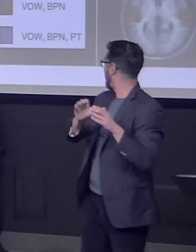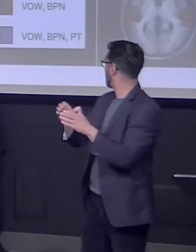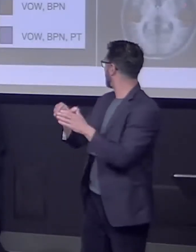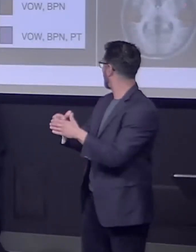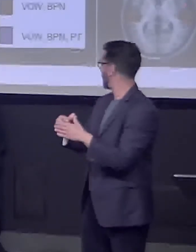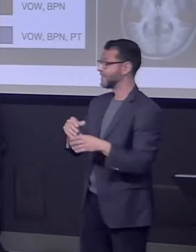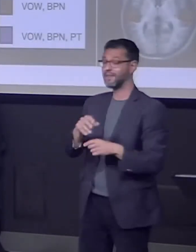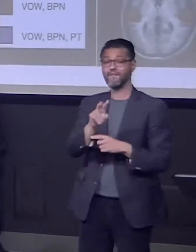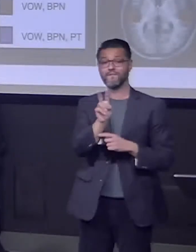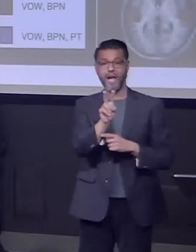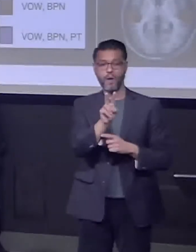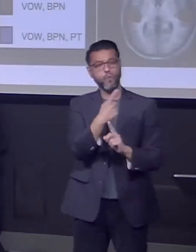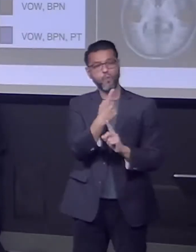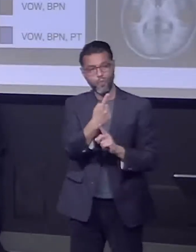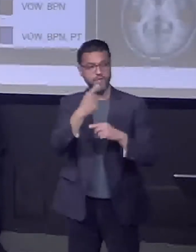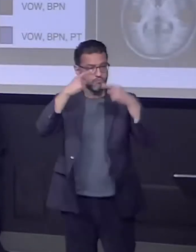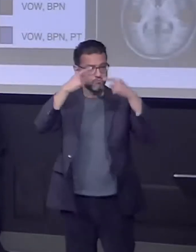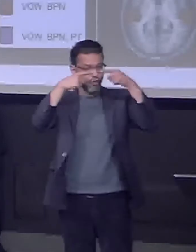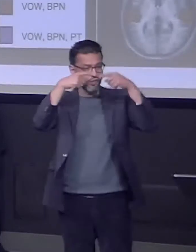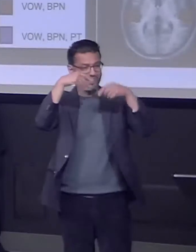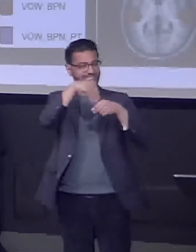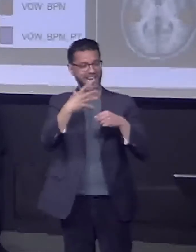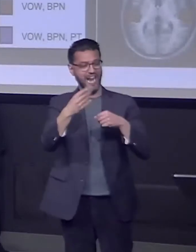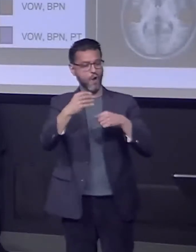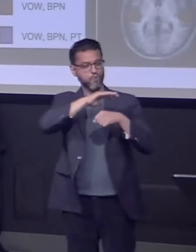only processed in the outer shell, in the